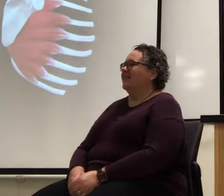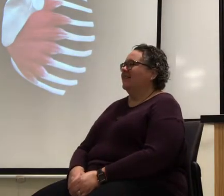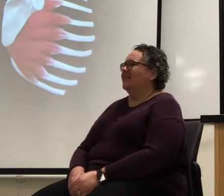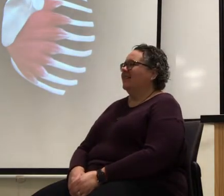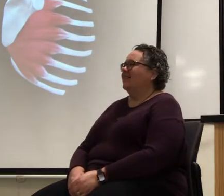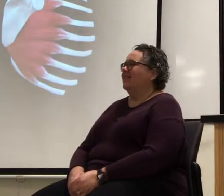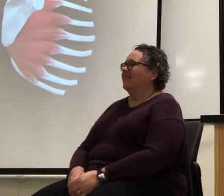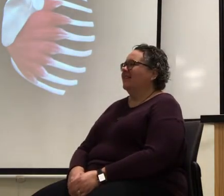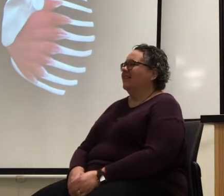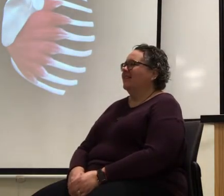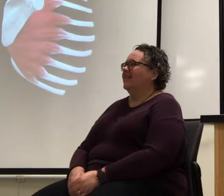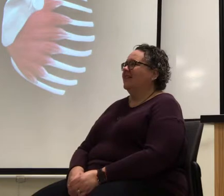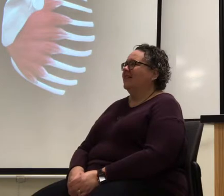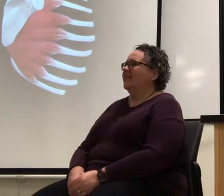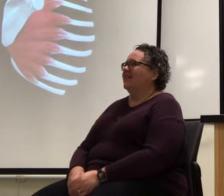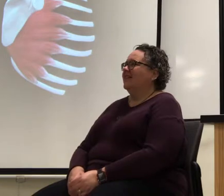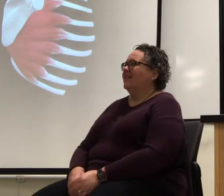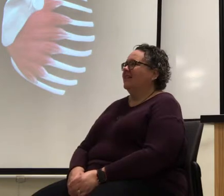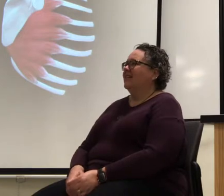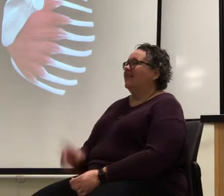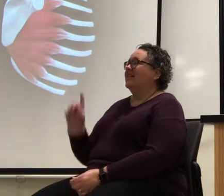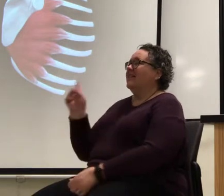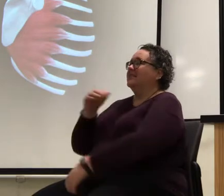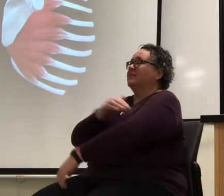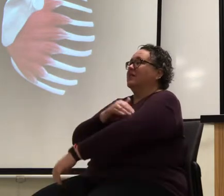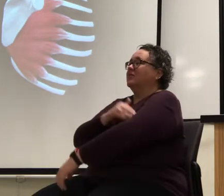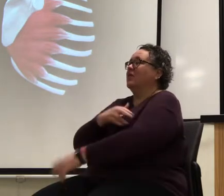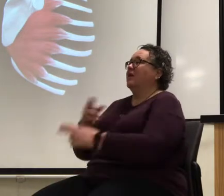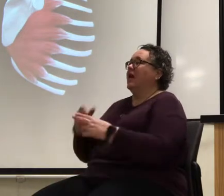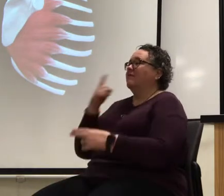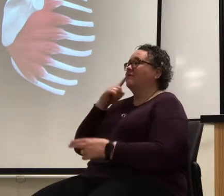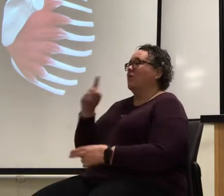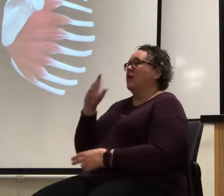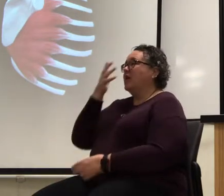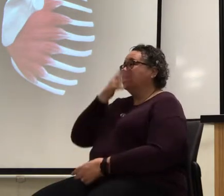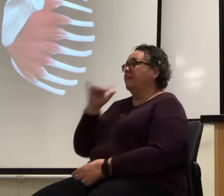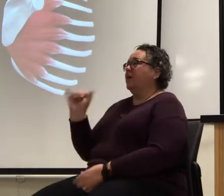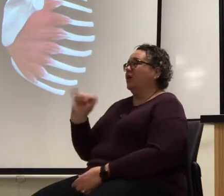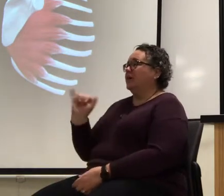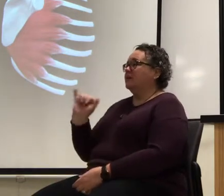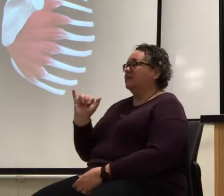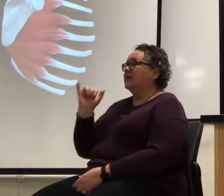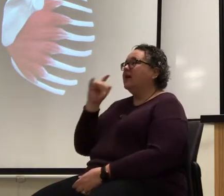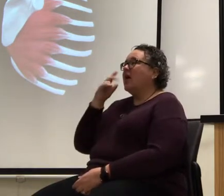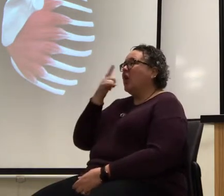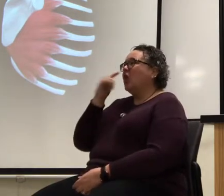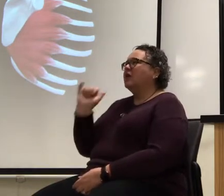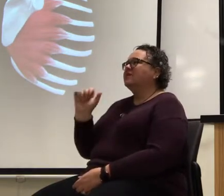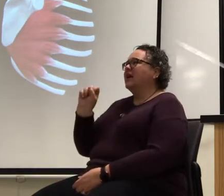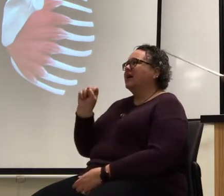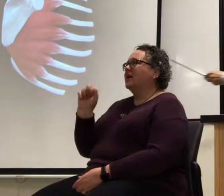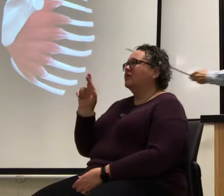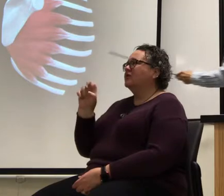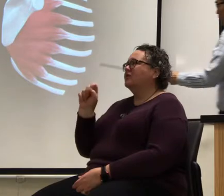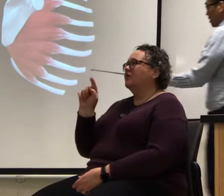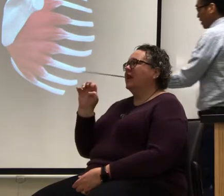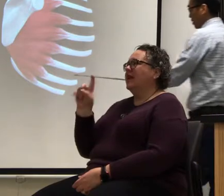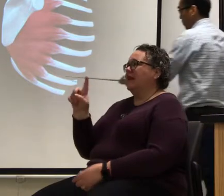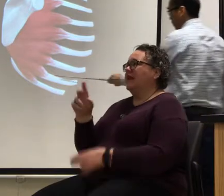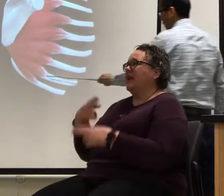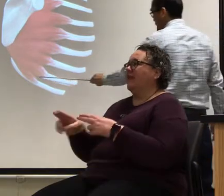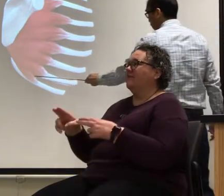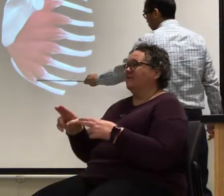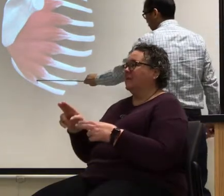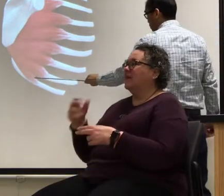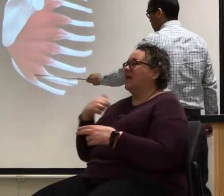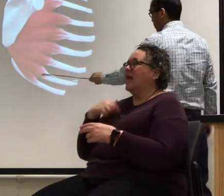This muscle is named for its appearance, like a serrated knife. You see how you have all these serrated appearance of these like